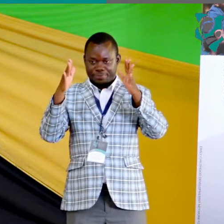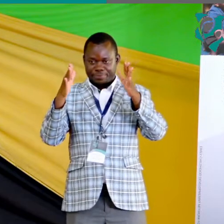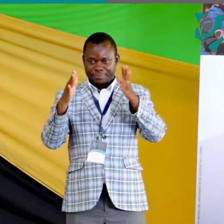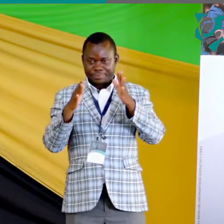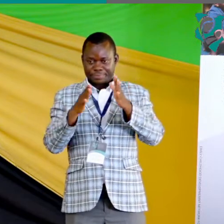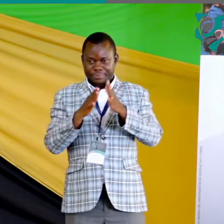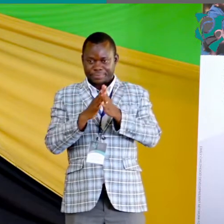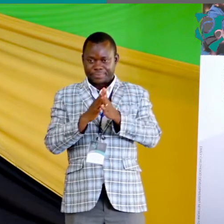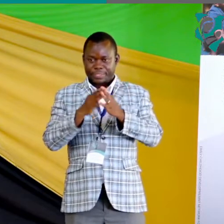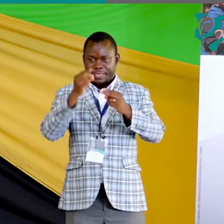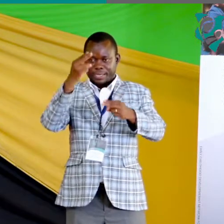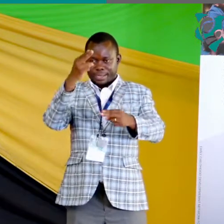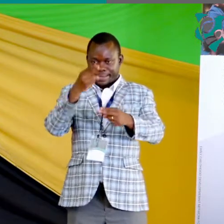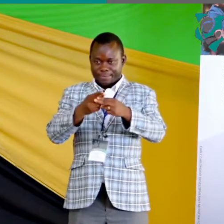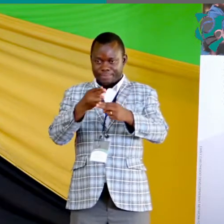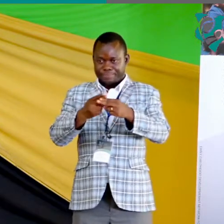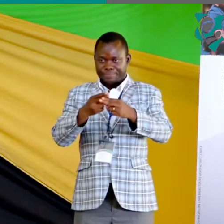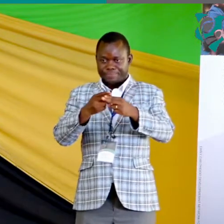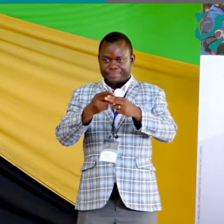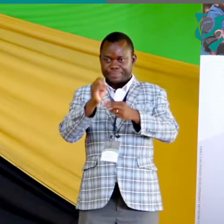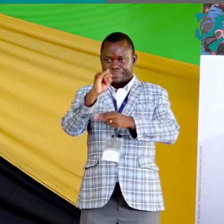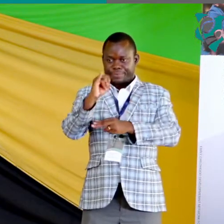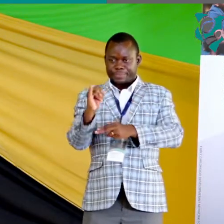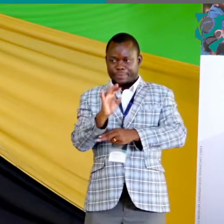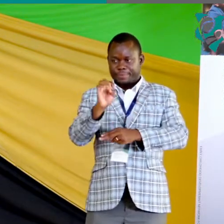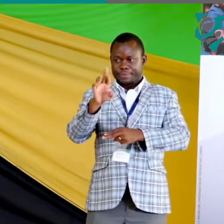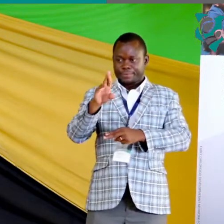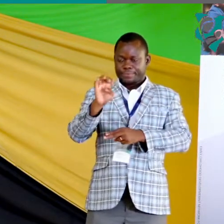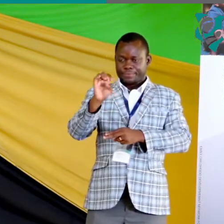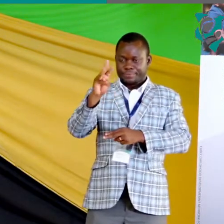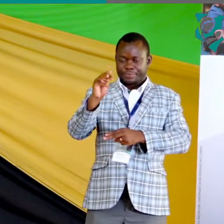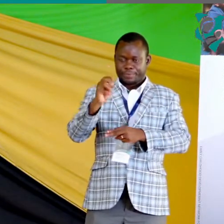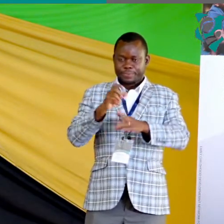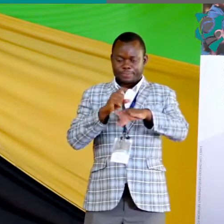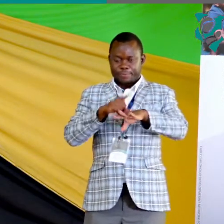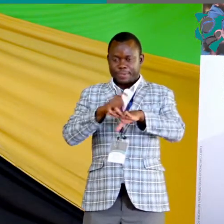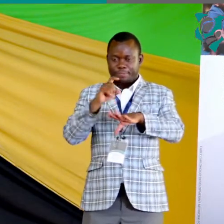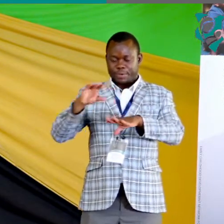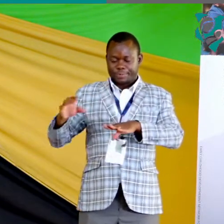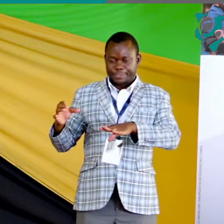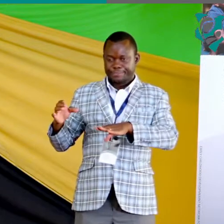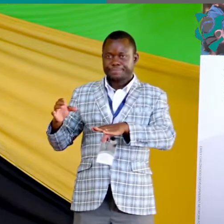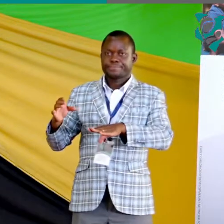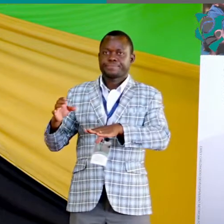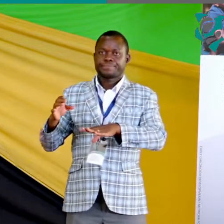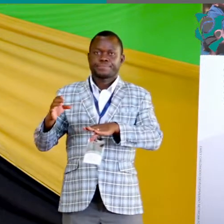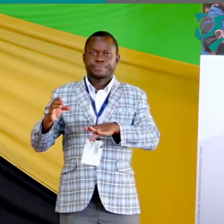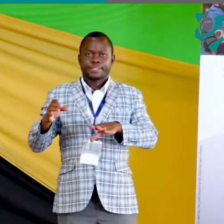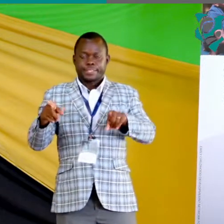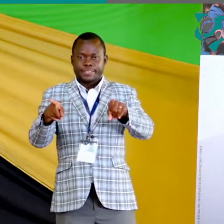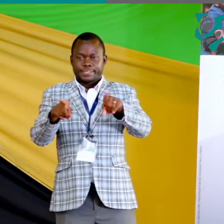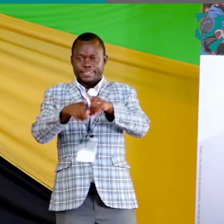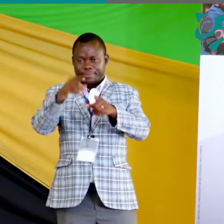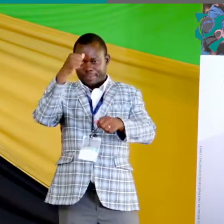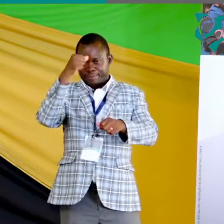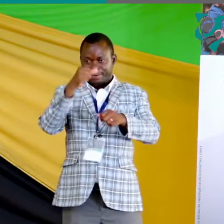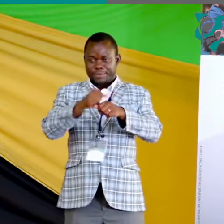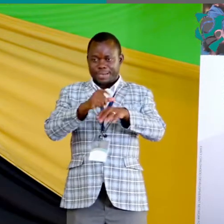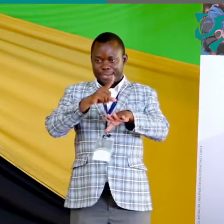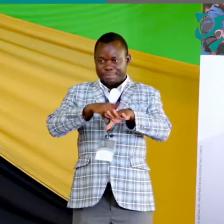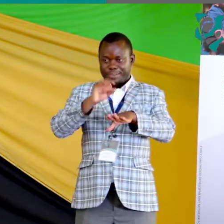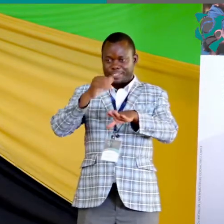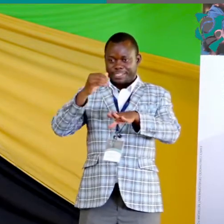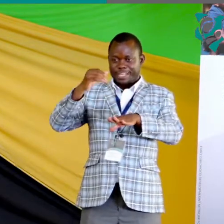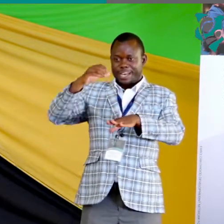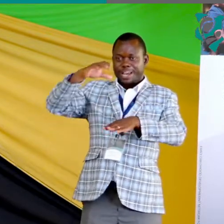So my name is Jeremiah Ireri. I'm the director in charge of Ecd from Embu County. Embu is in the